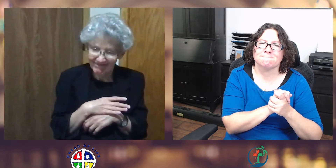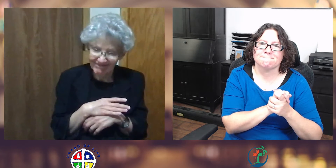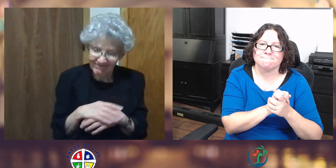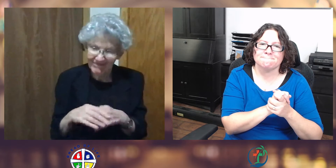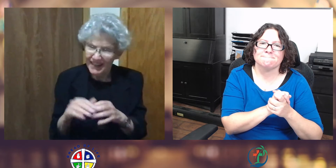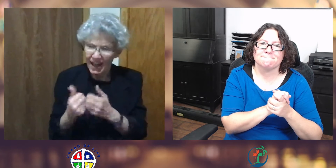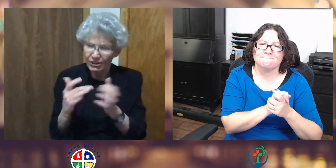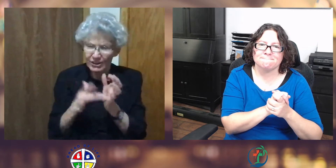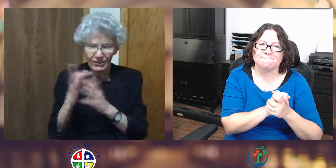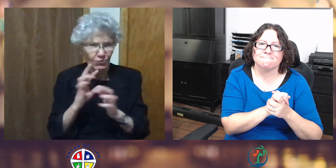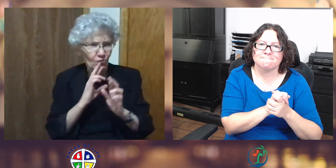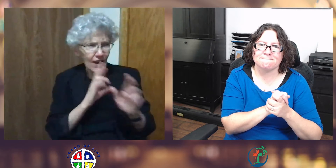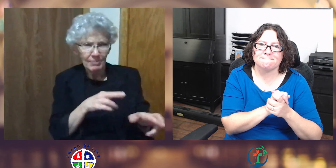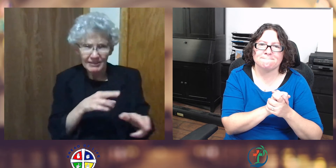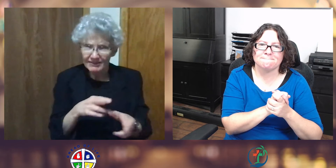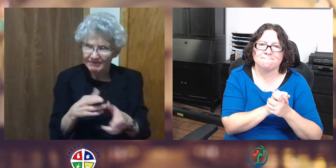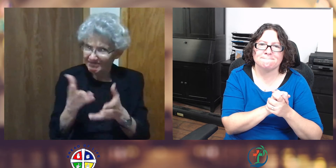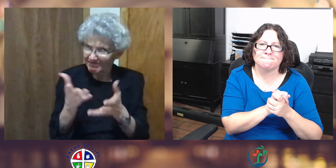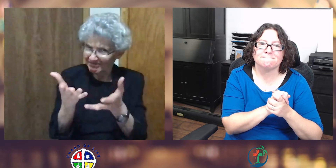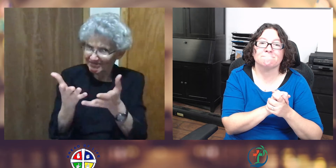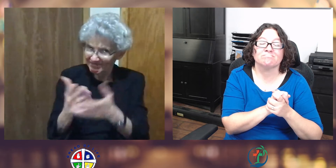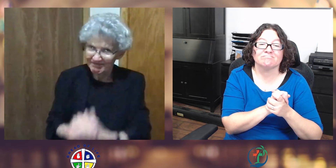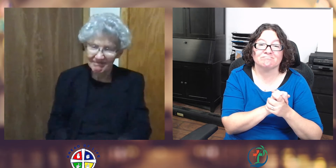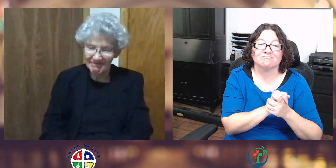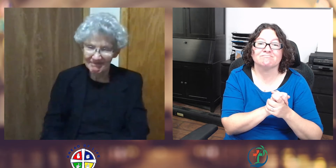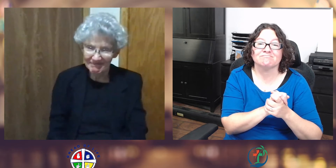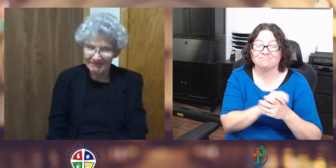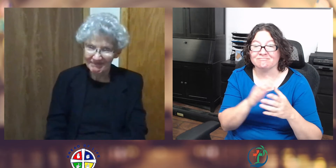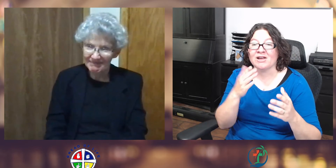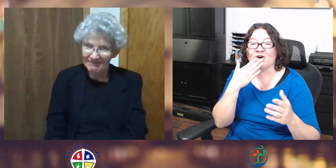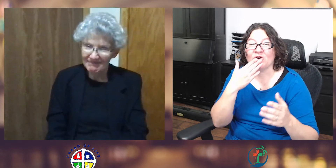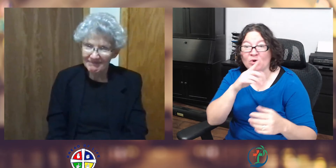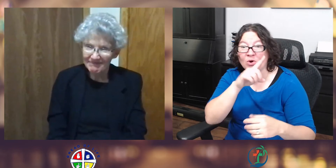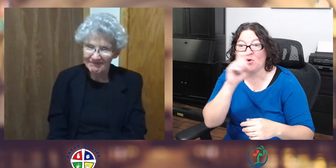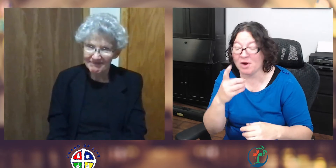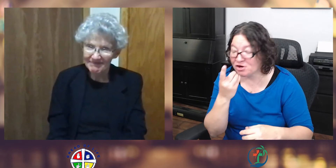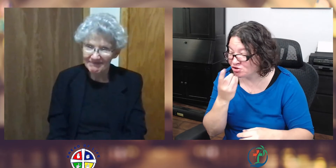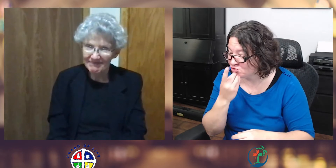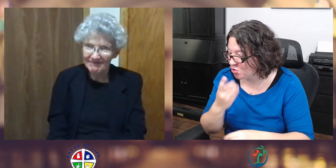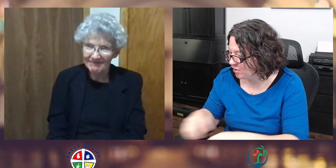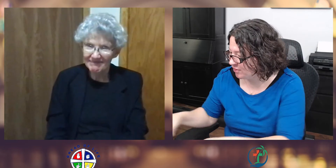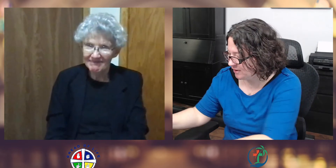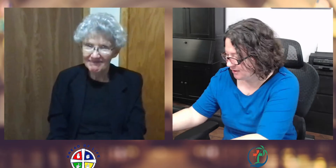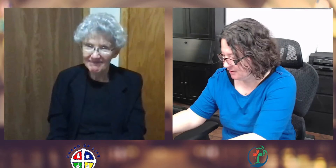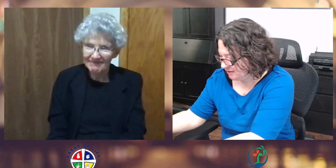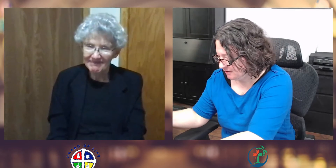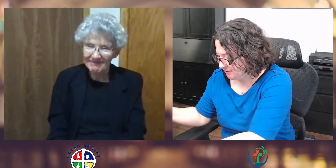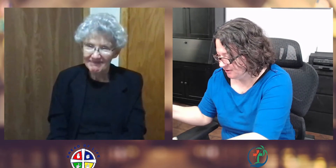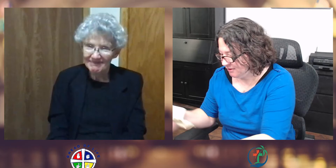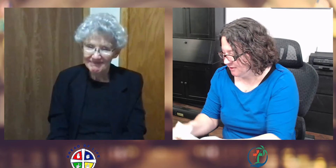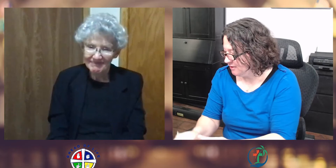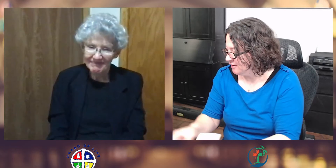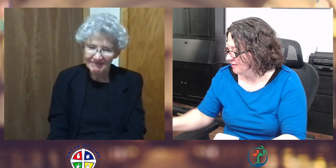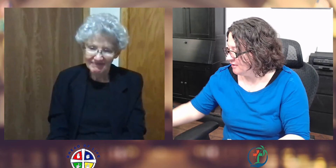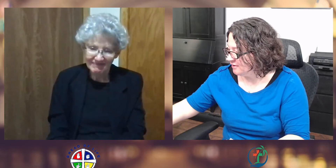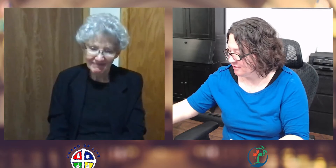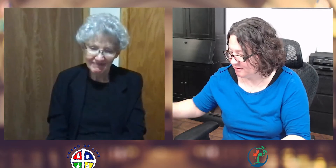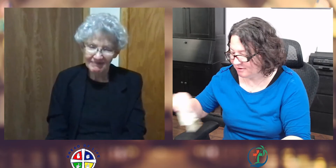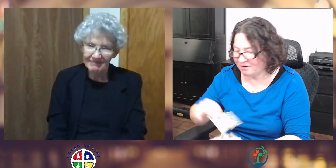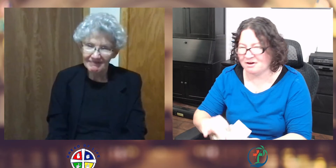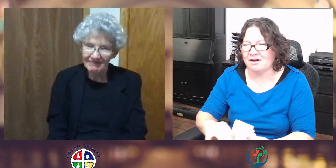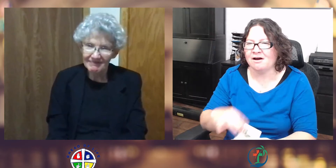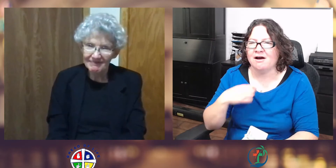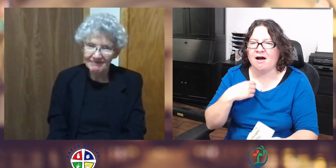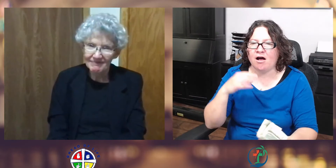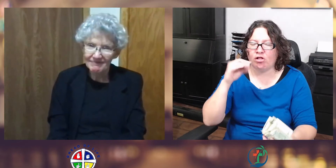or aliases. How is John? Same old John. He's proud of you. I can tell you that much. Like a